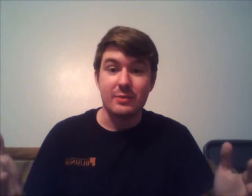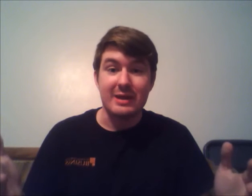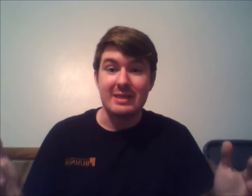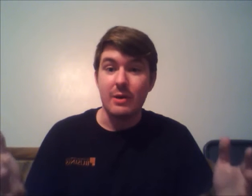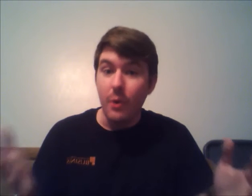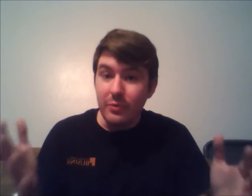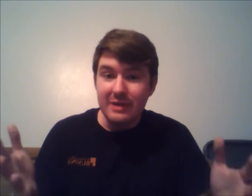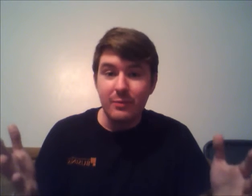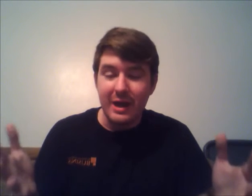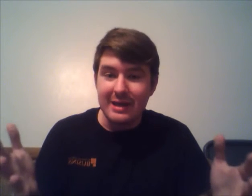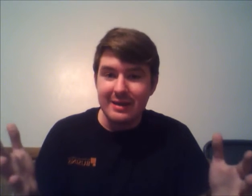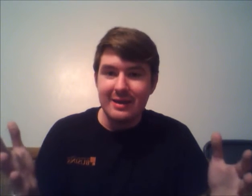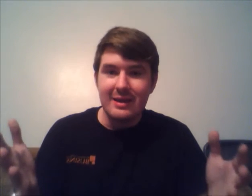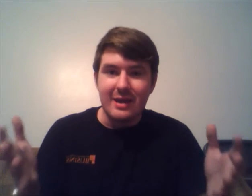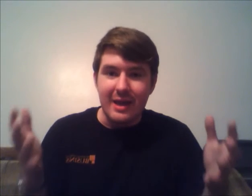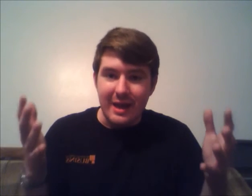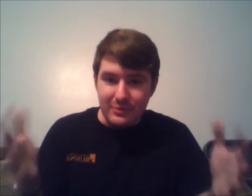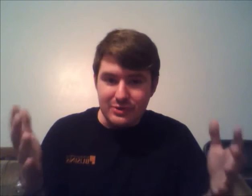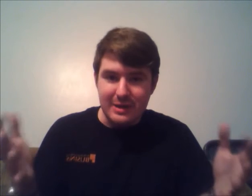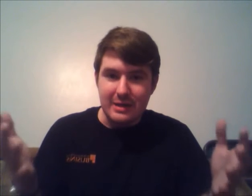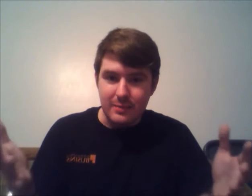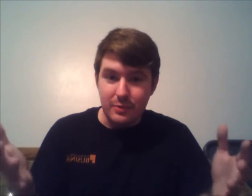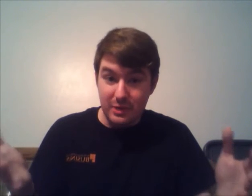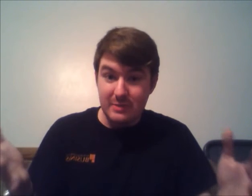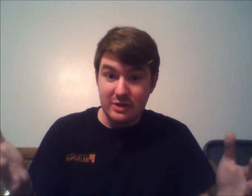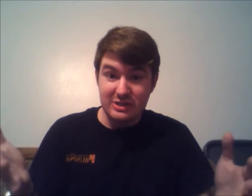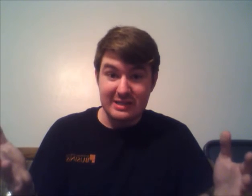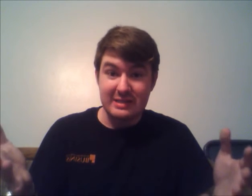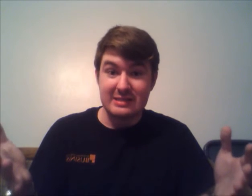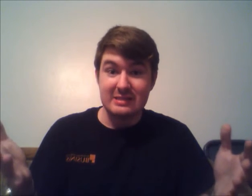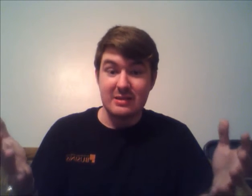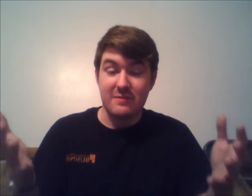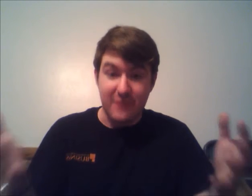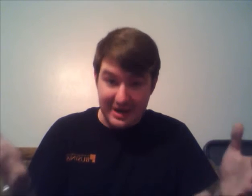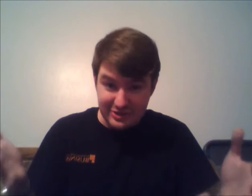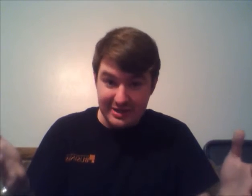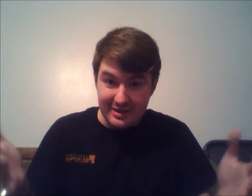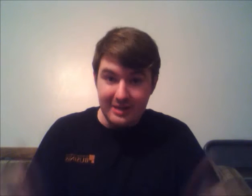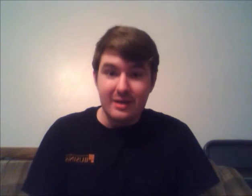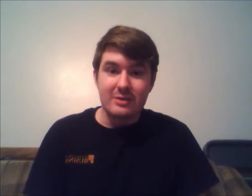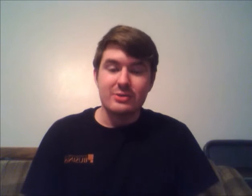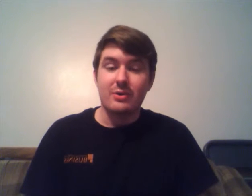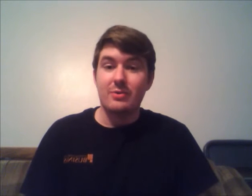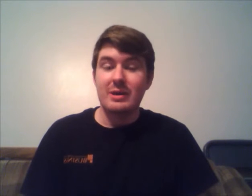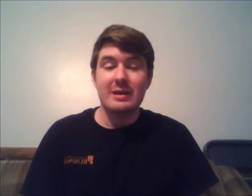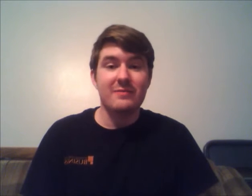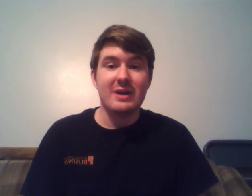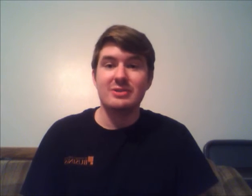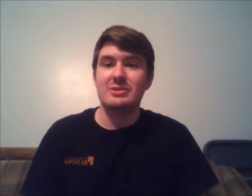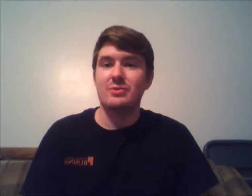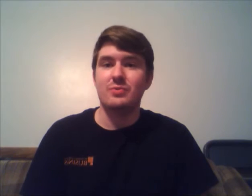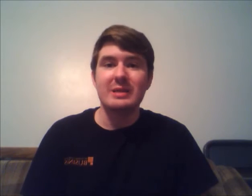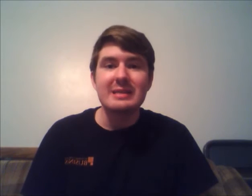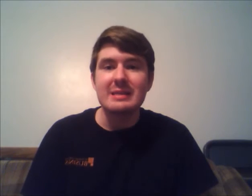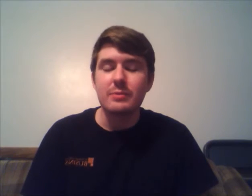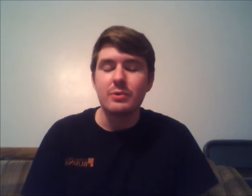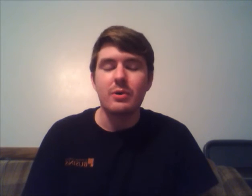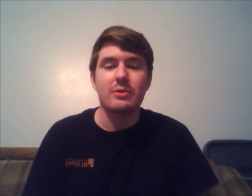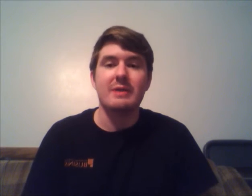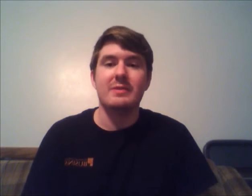the only way else to write a number pretty much is a fraction. So fractions are really simple. All you have to think